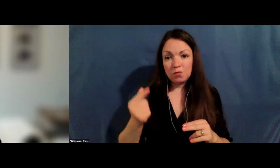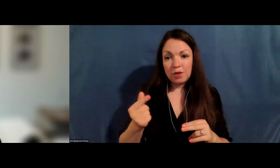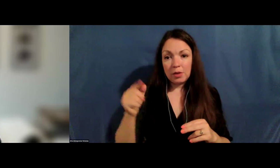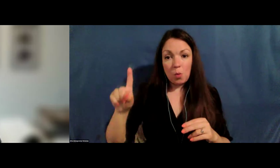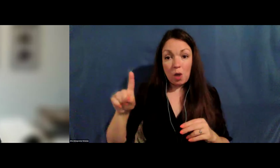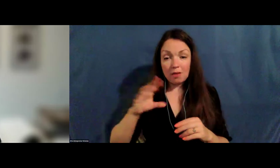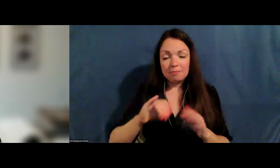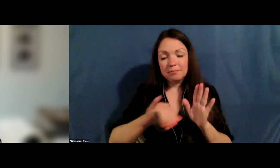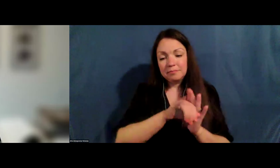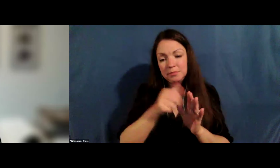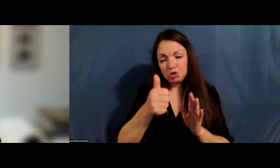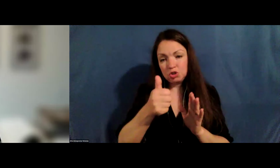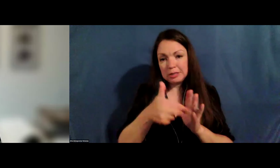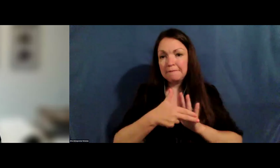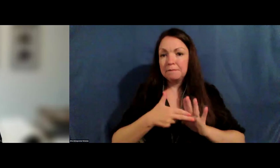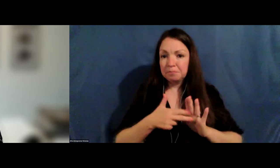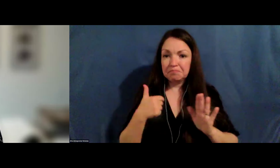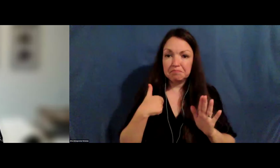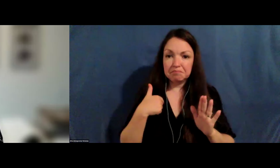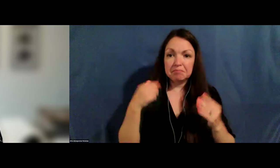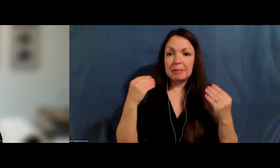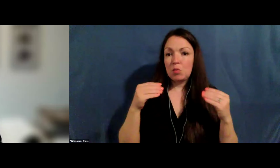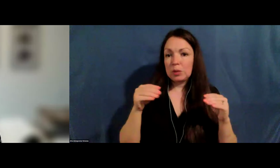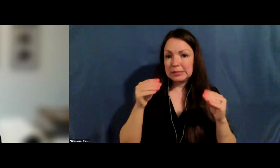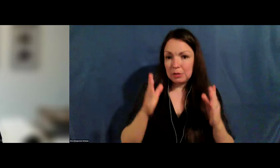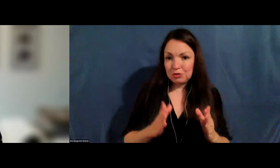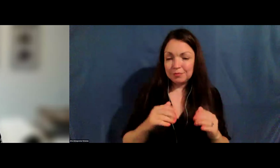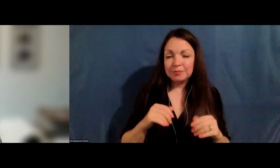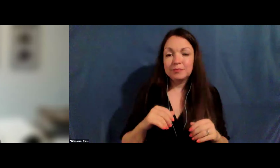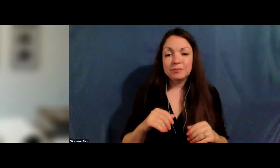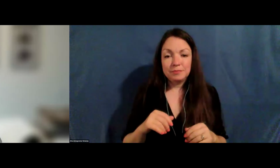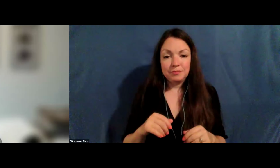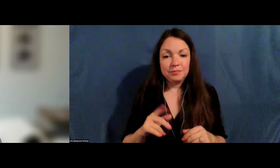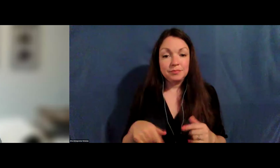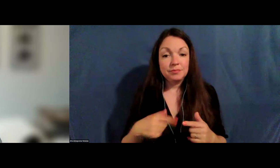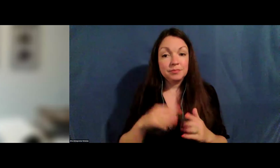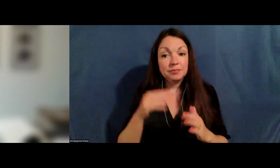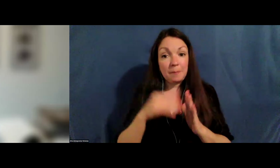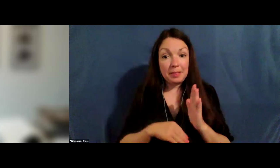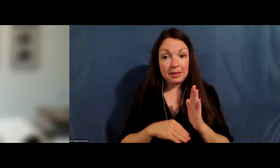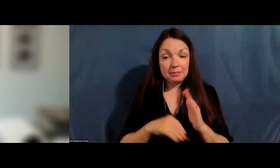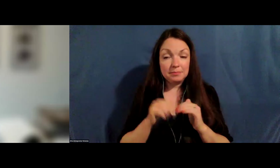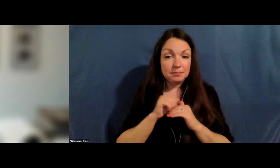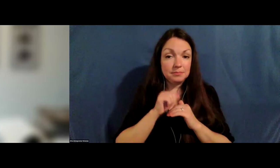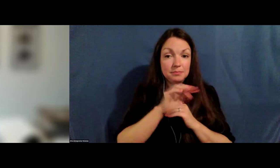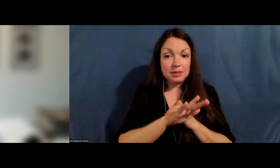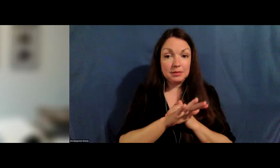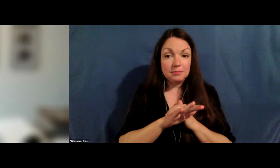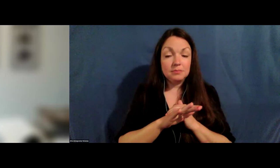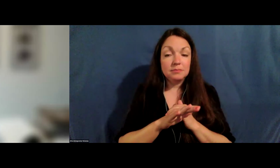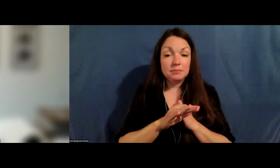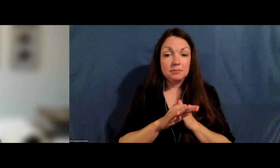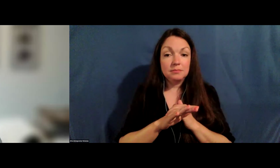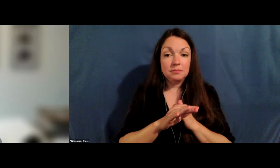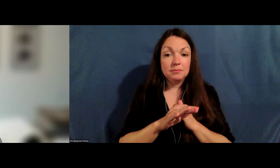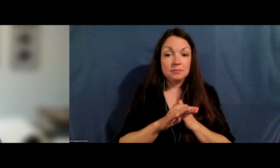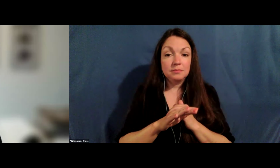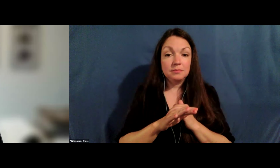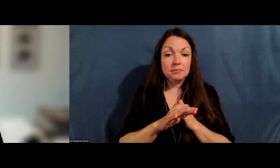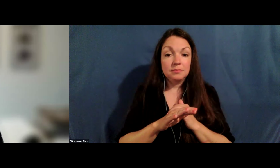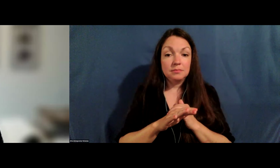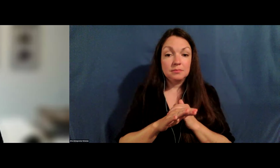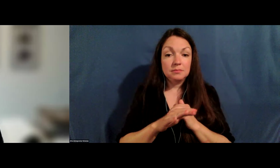yourself as a retailer. Then you would complete and submit to the state of Illinois what's